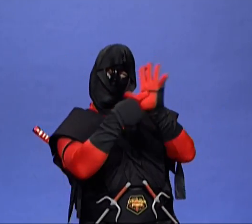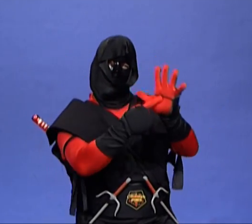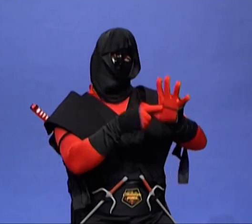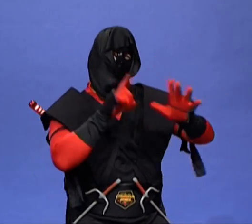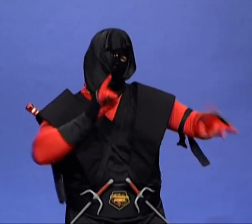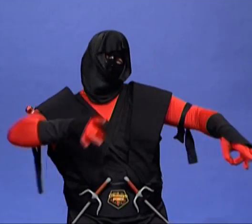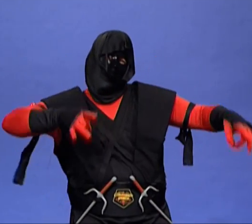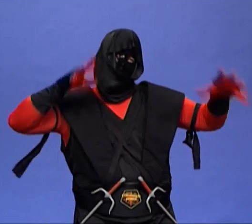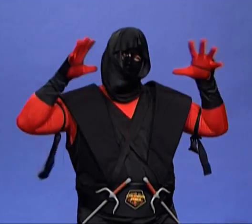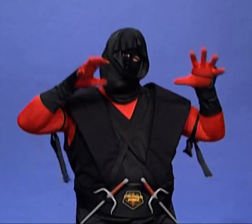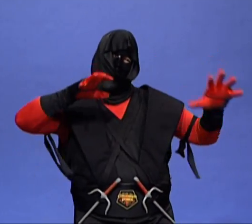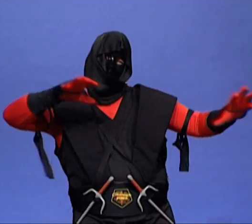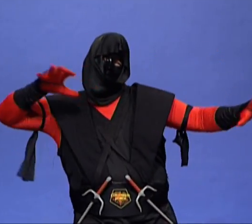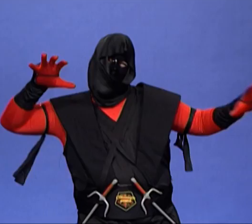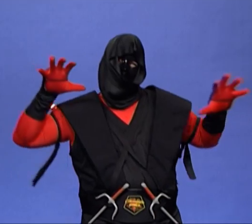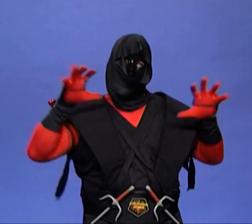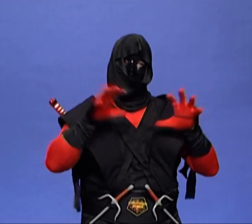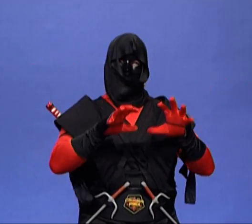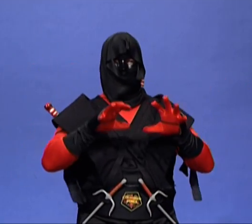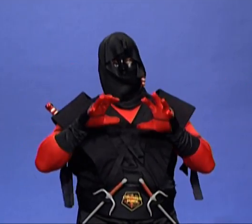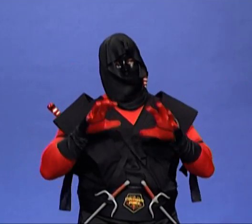their terrible claws.